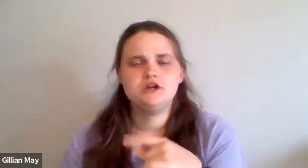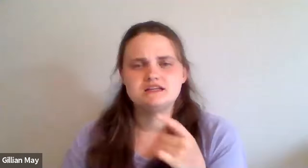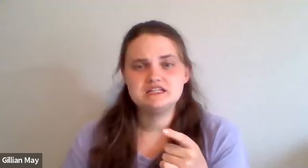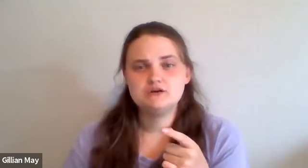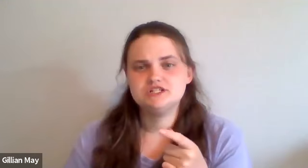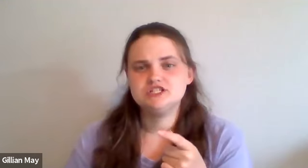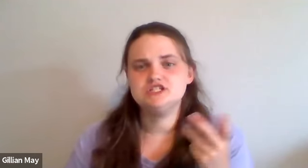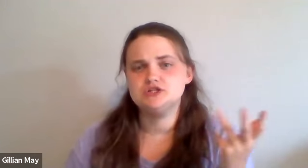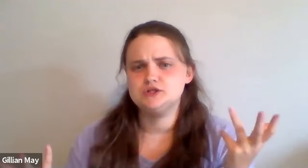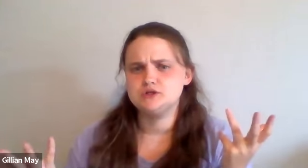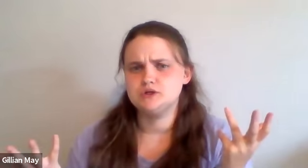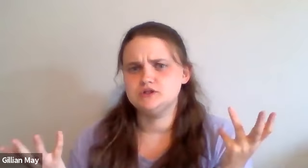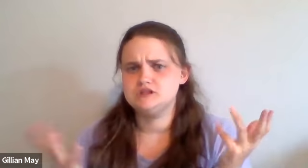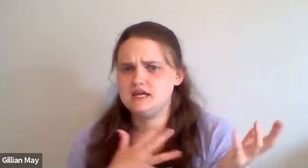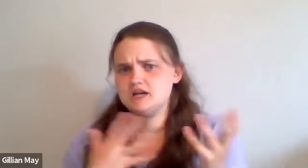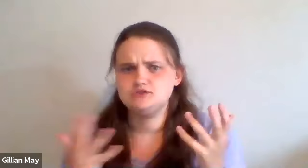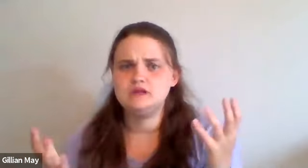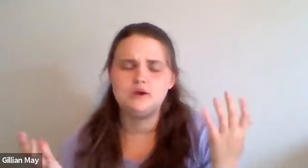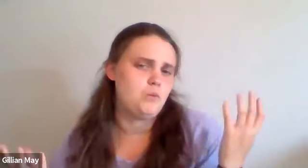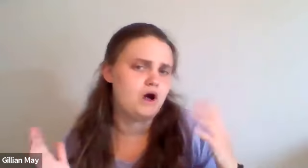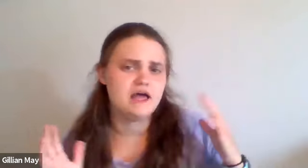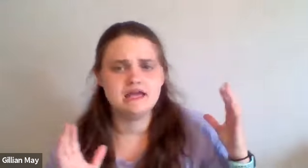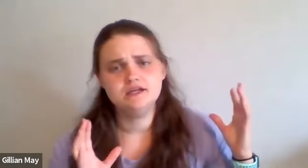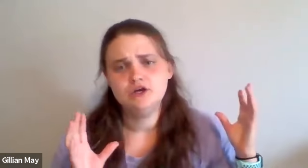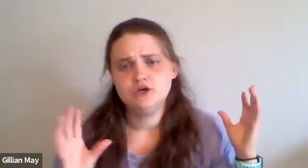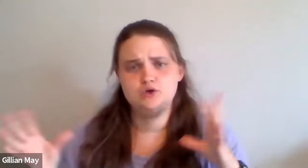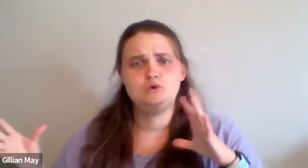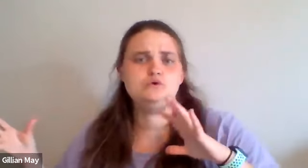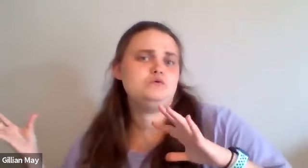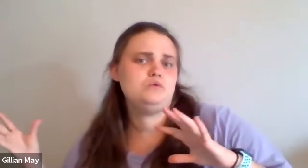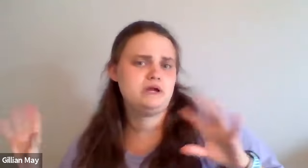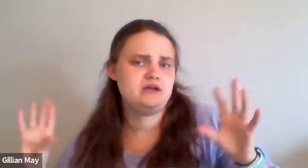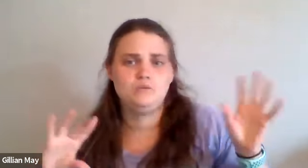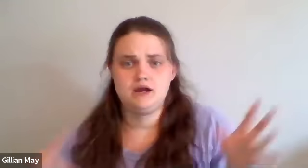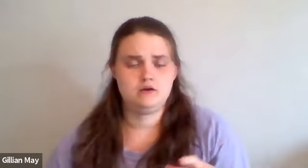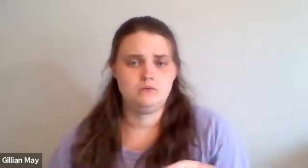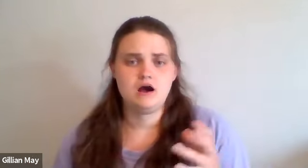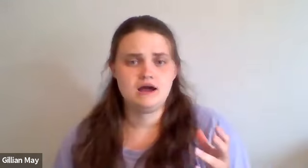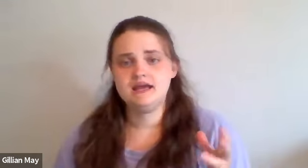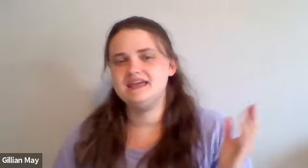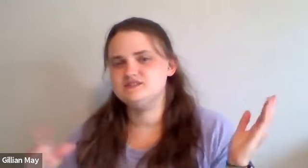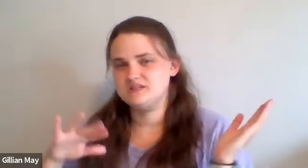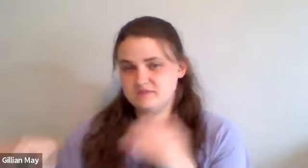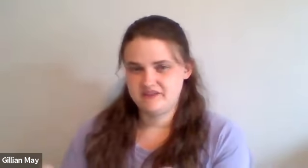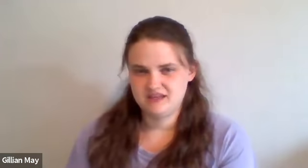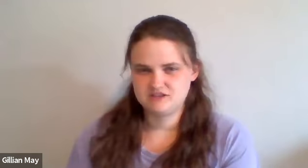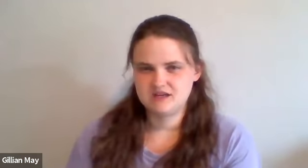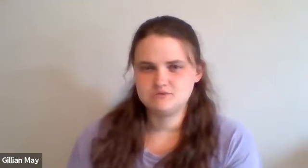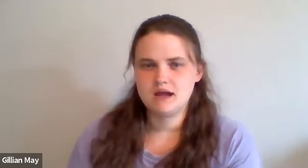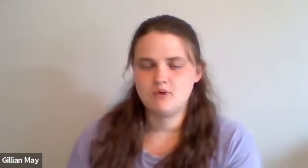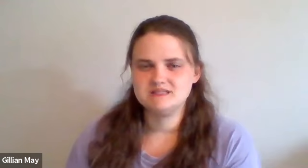you're asking questions, your like actual like what, who, when, where, why is always going to be at the end. So that's why I'm always